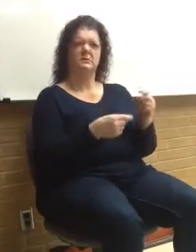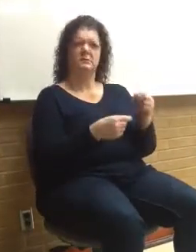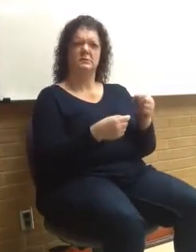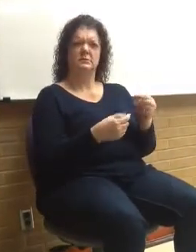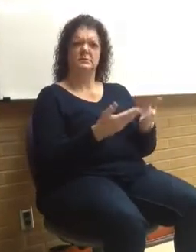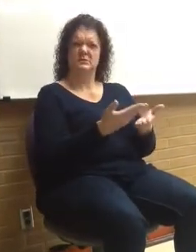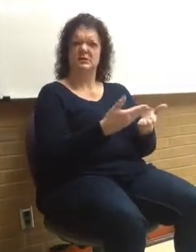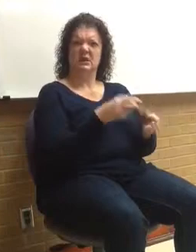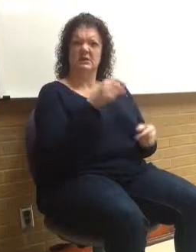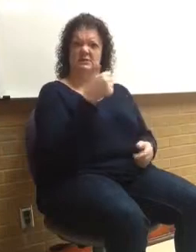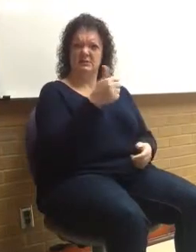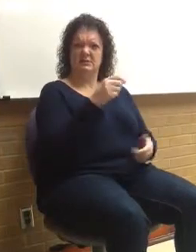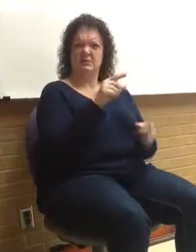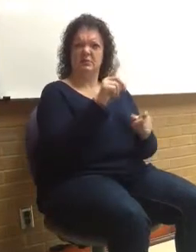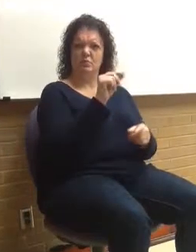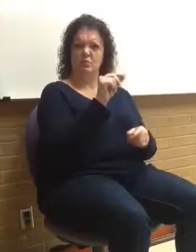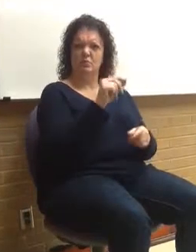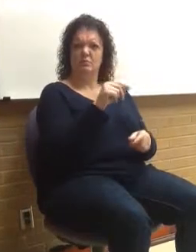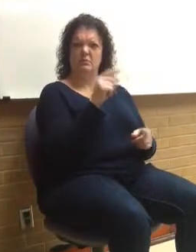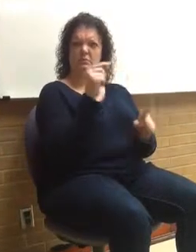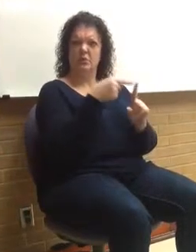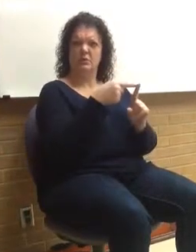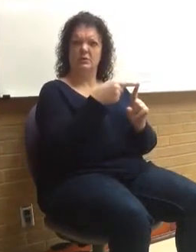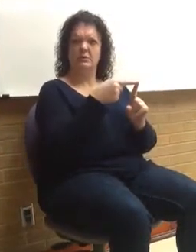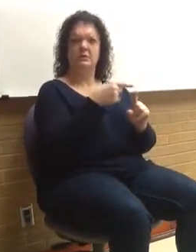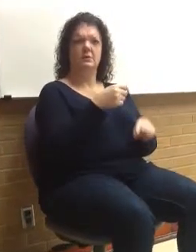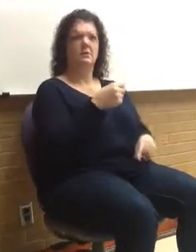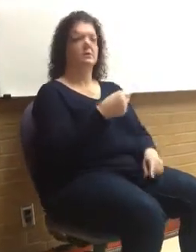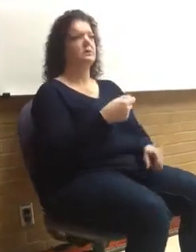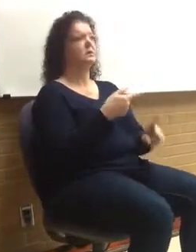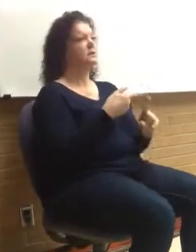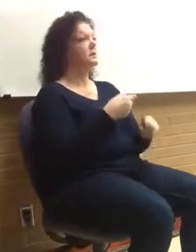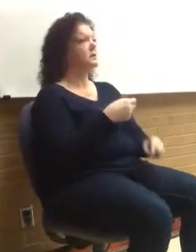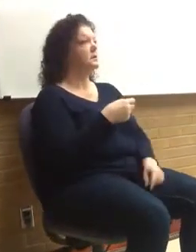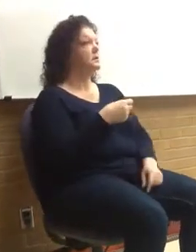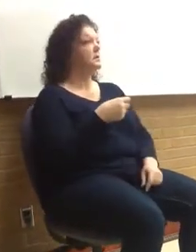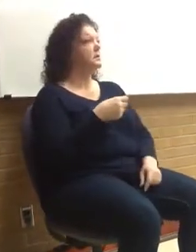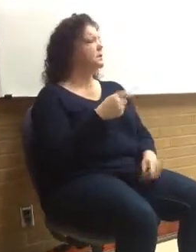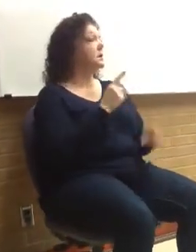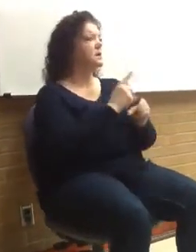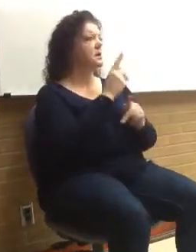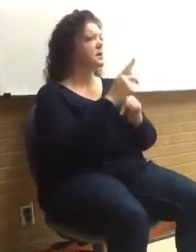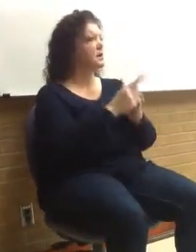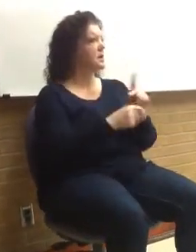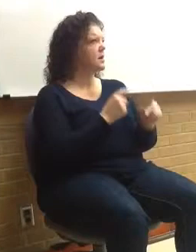or you were text messaging, and you lose the 10 points. So listen very carefully. You never do any scratching in